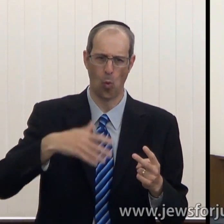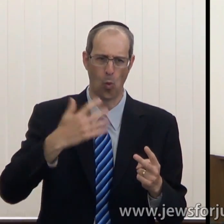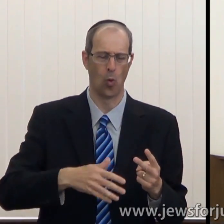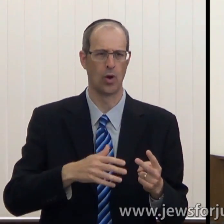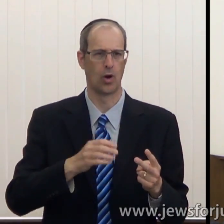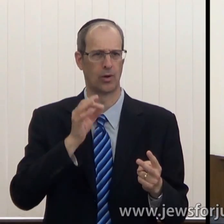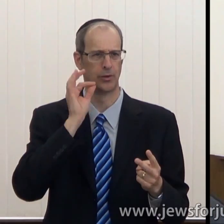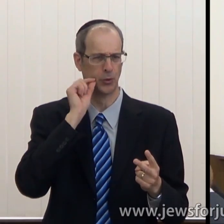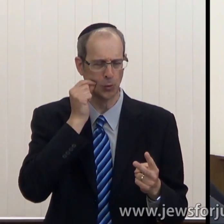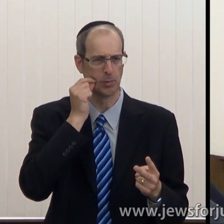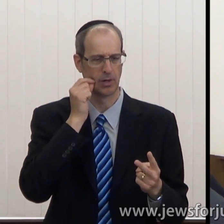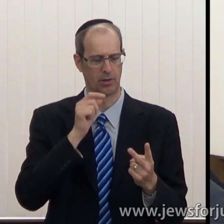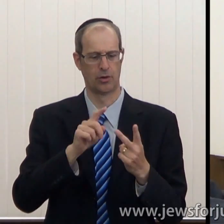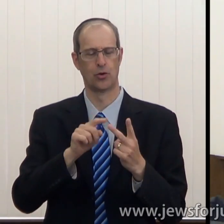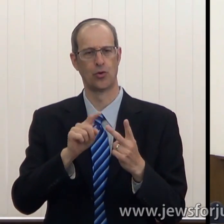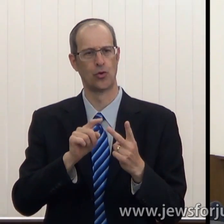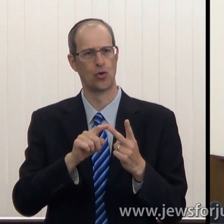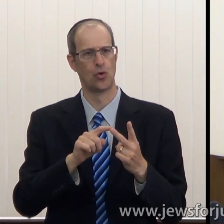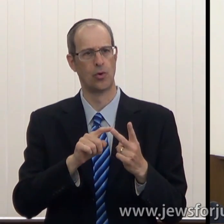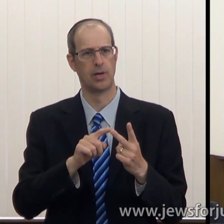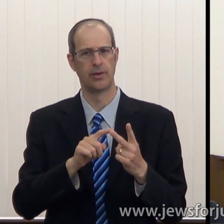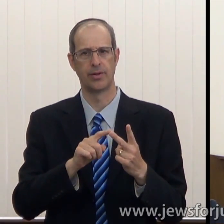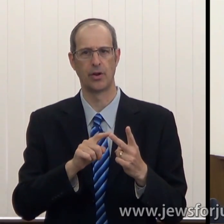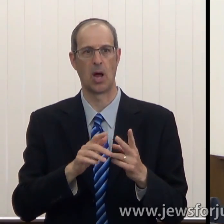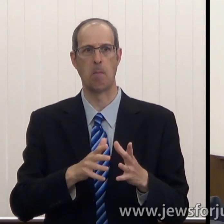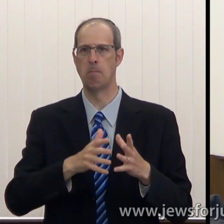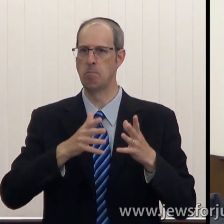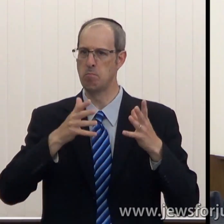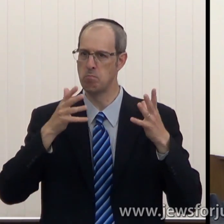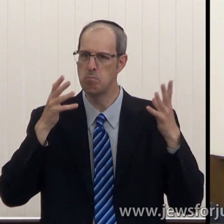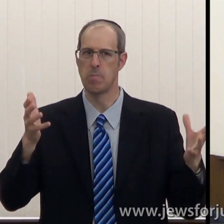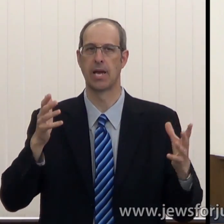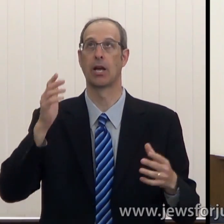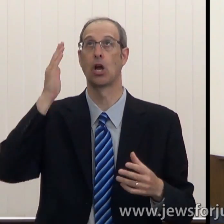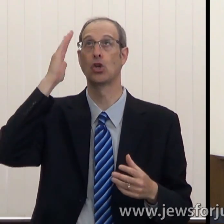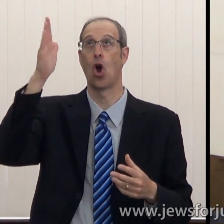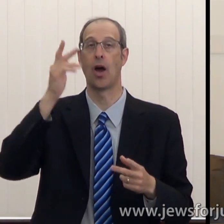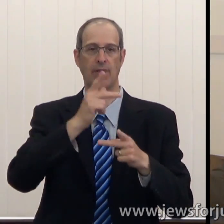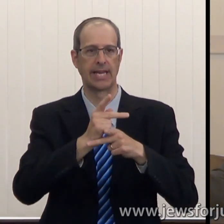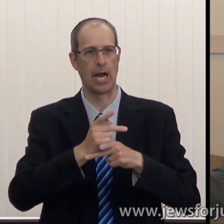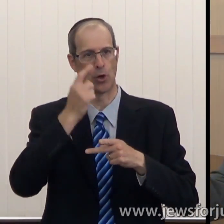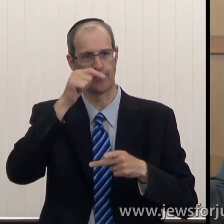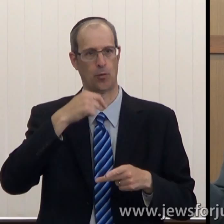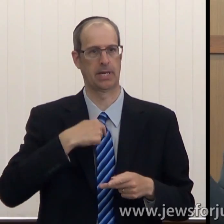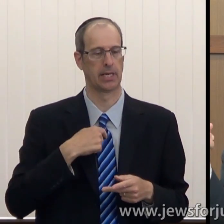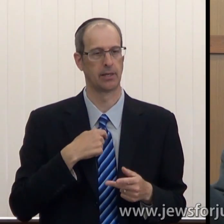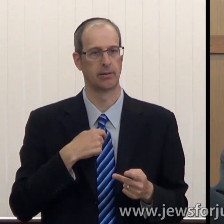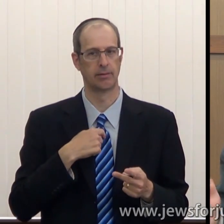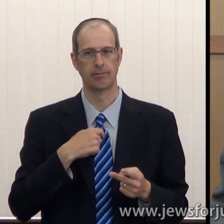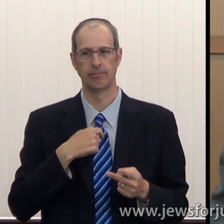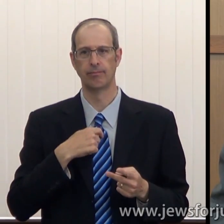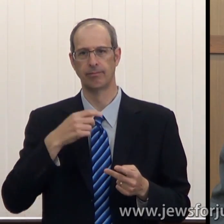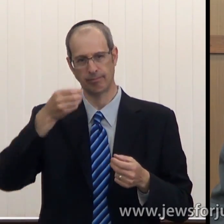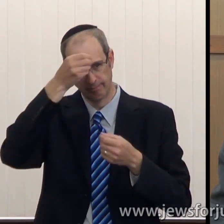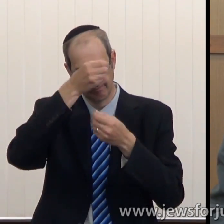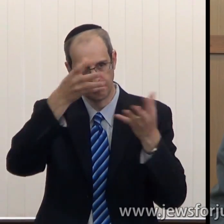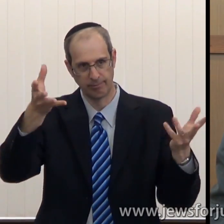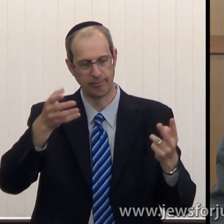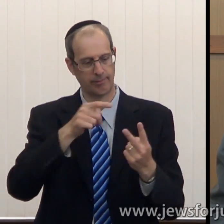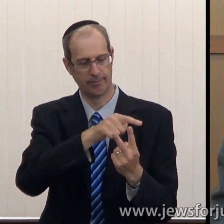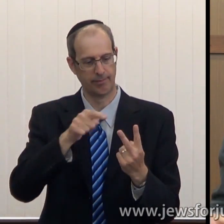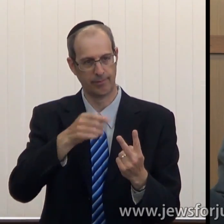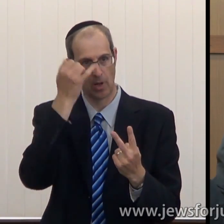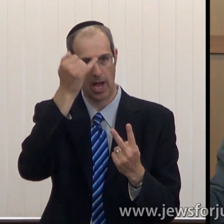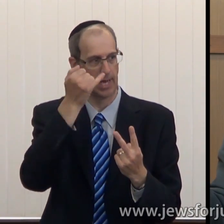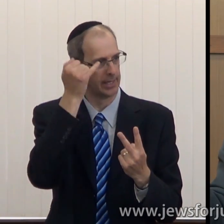And number two, there's a very big God that cares for me. And I think that these two ideas,